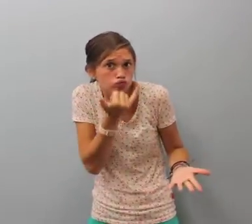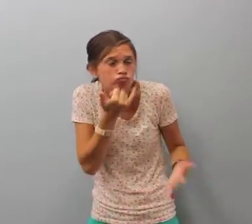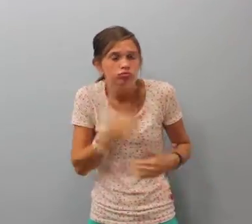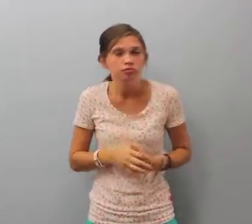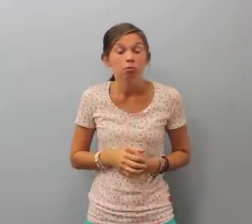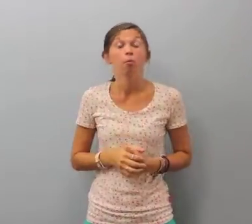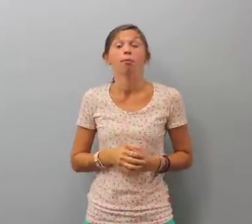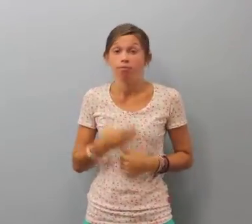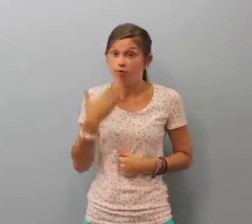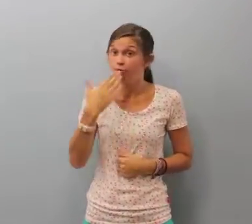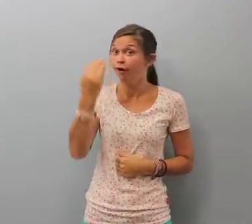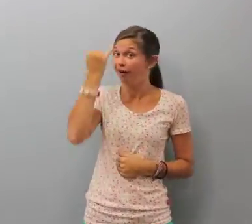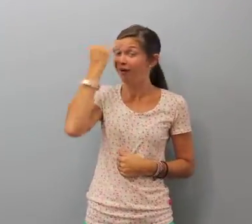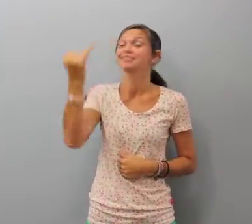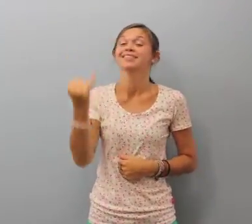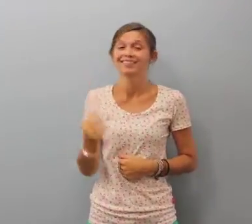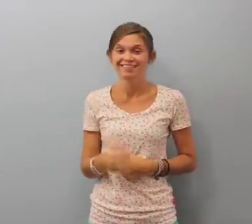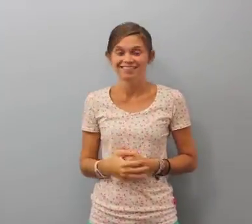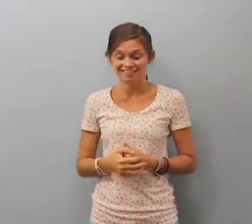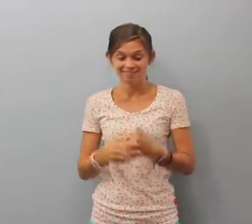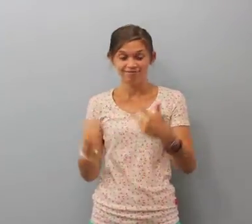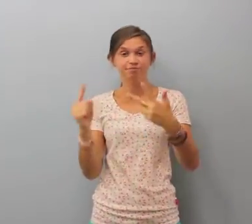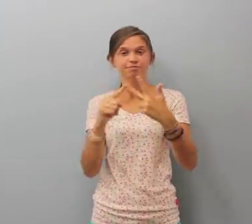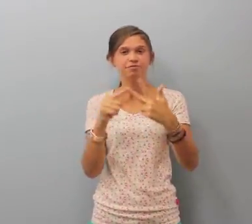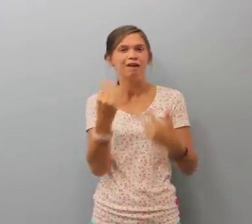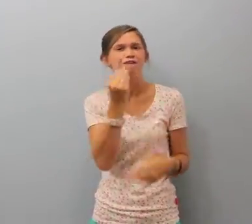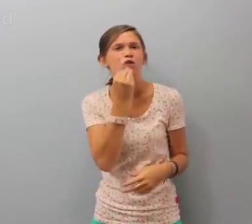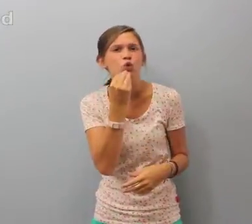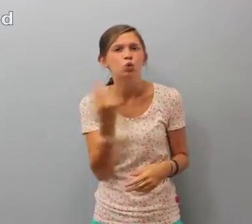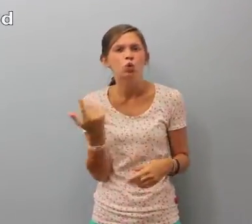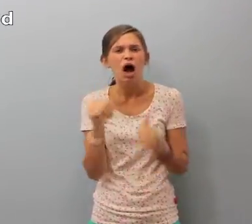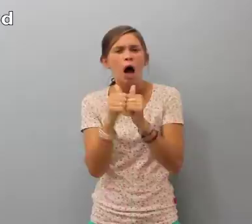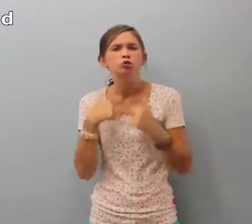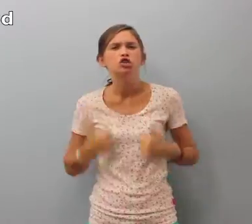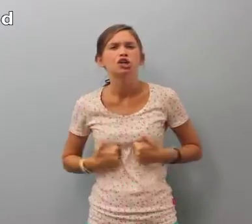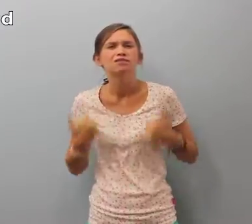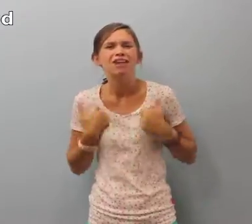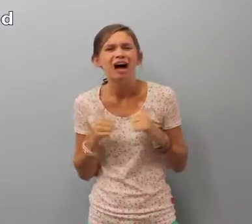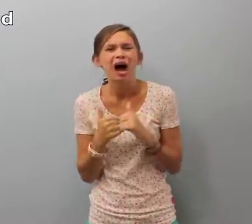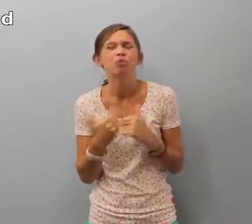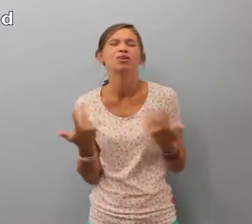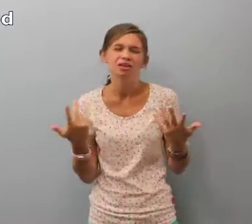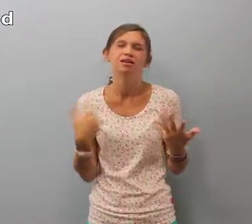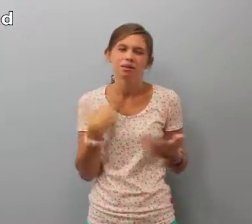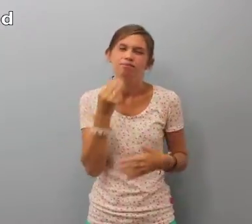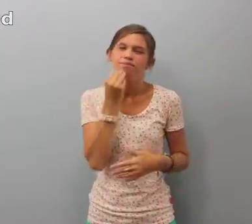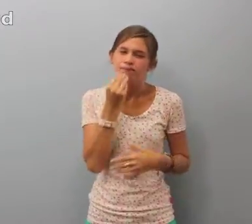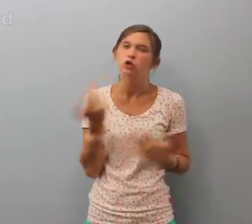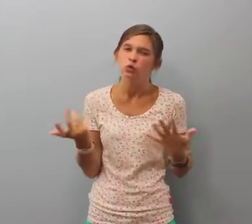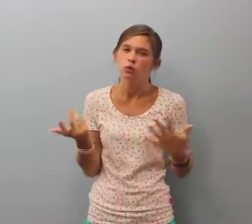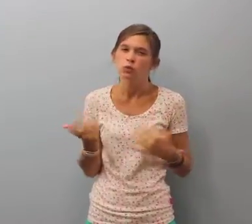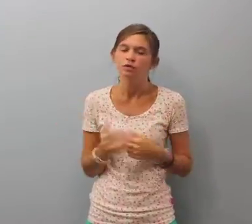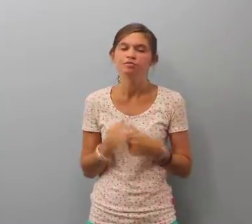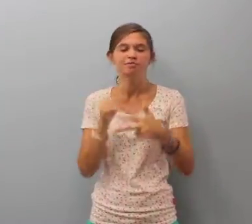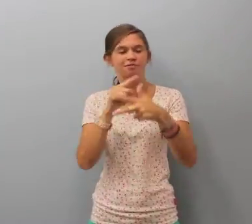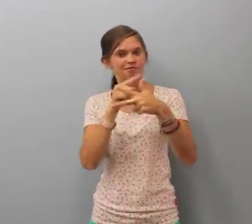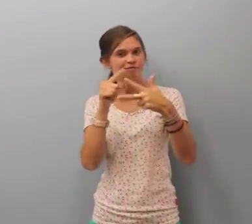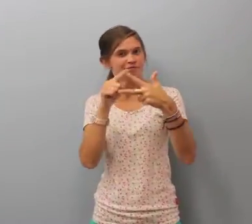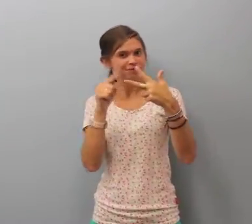not set up a program like the Learning Center on this island? Great idea. And third, he would want to be